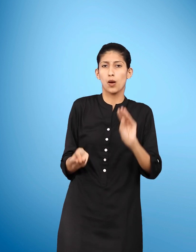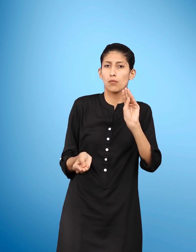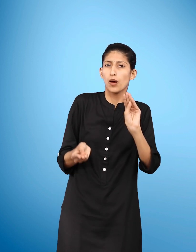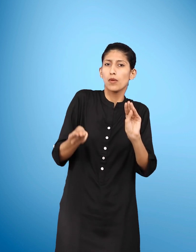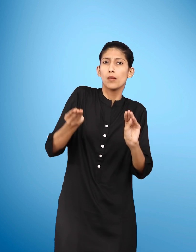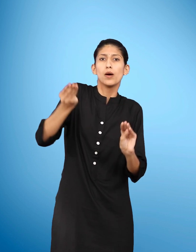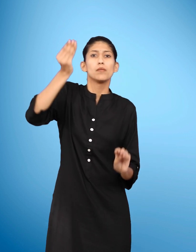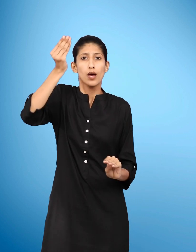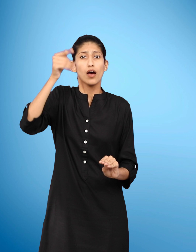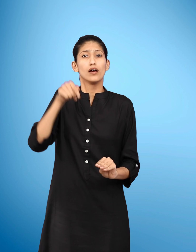India